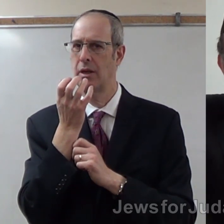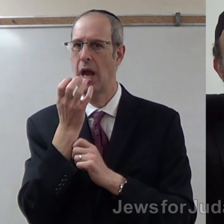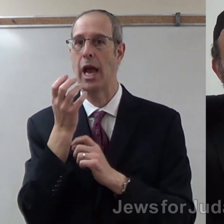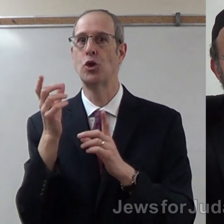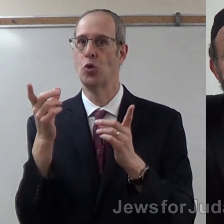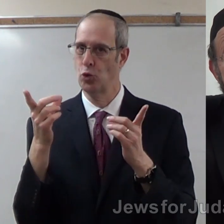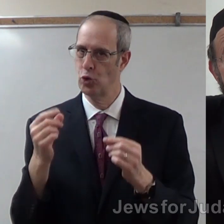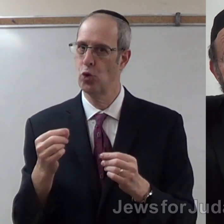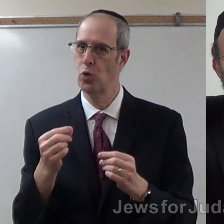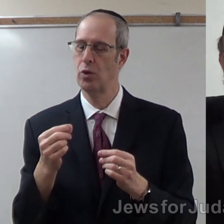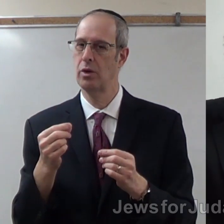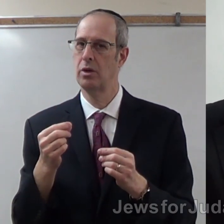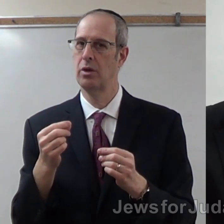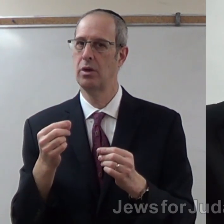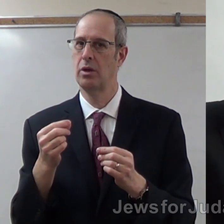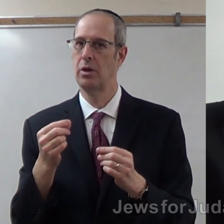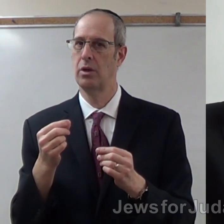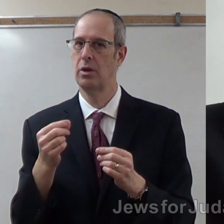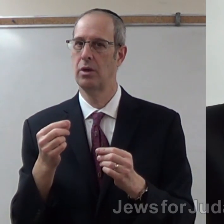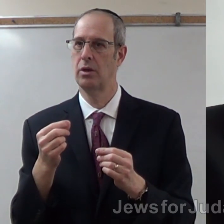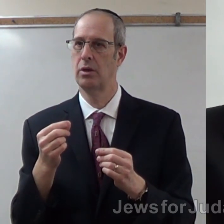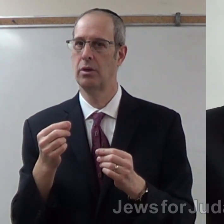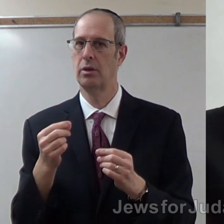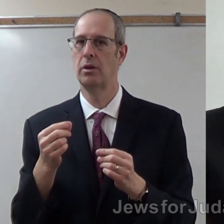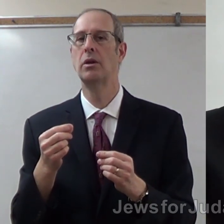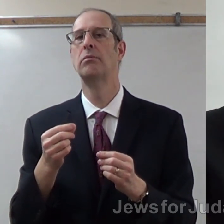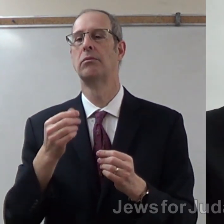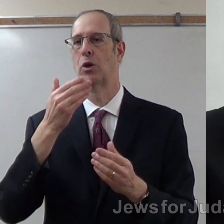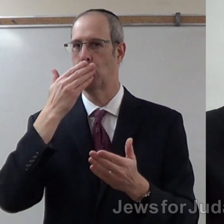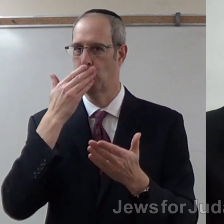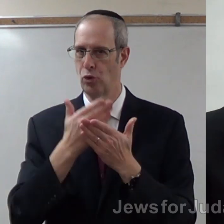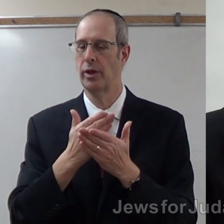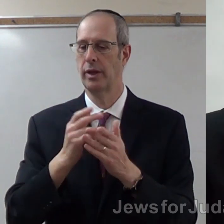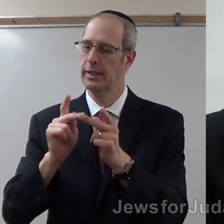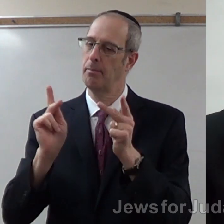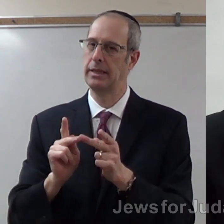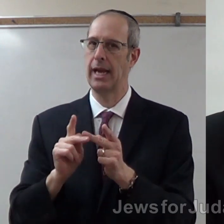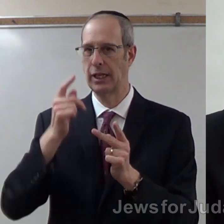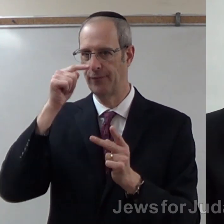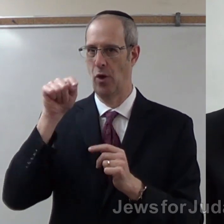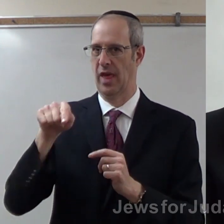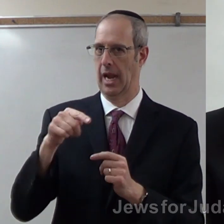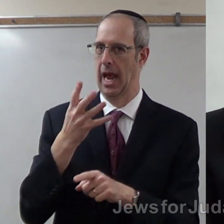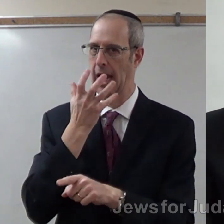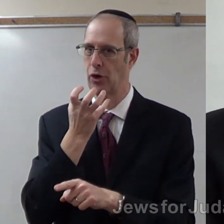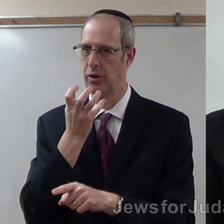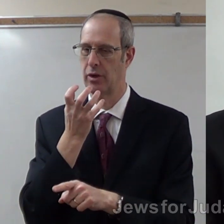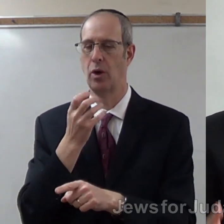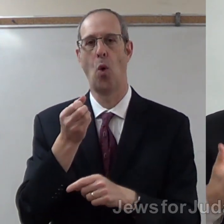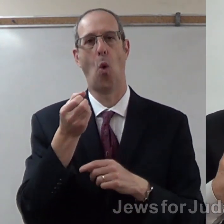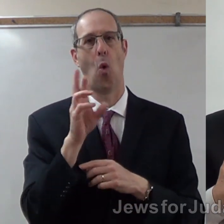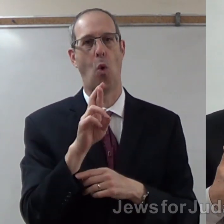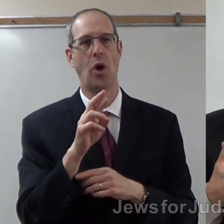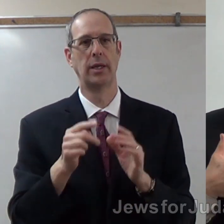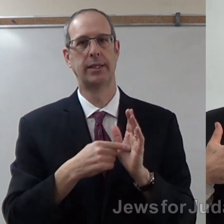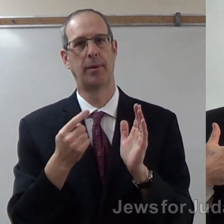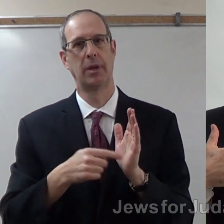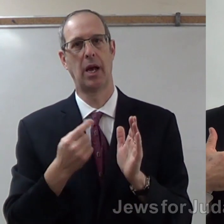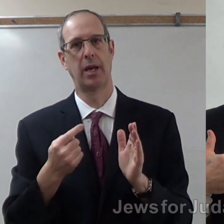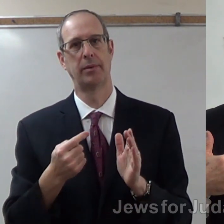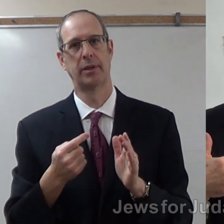do something about it, there's a place for that kind of anger. Or